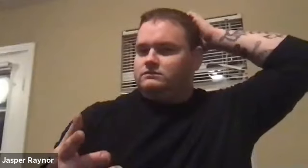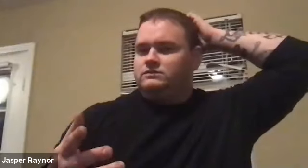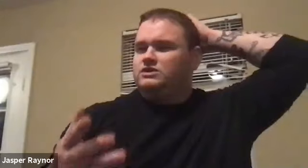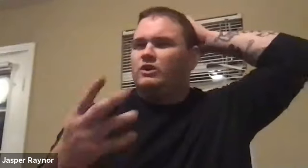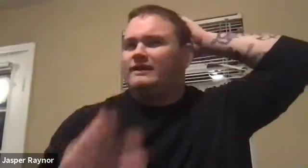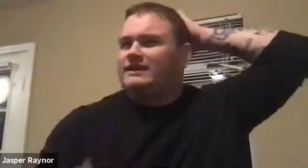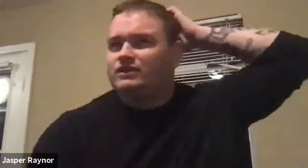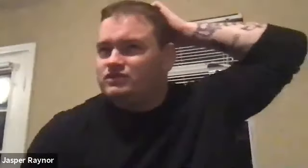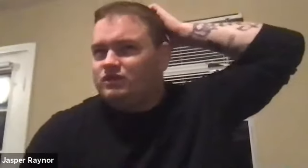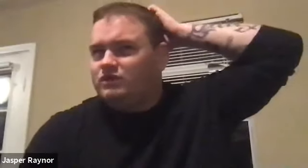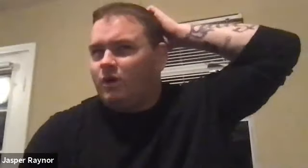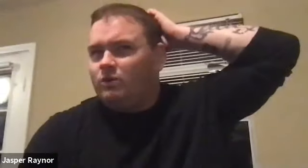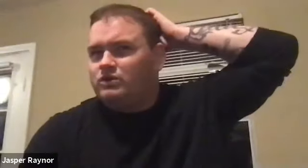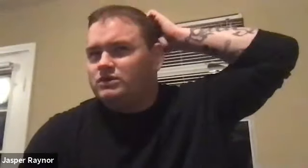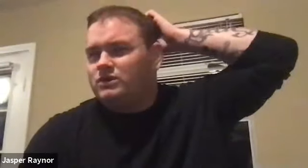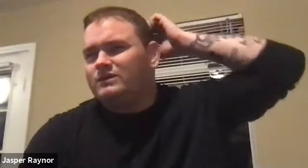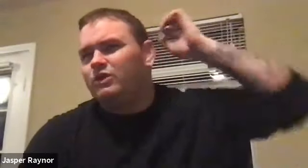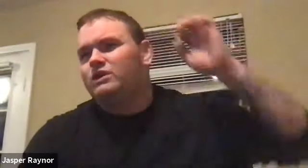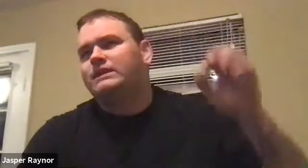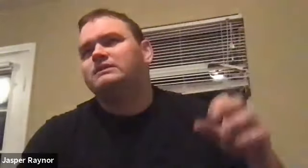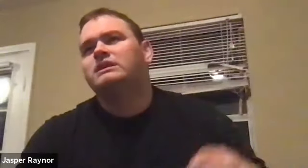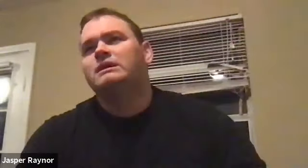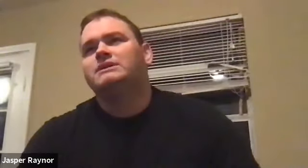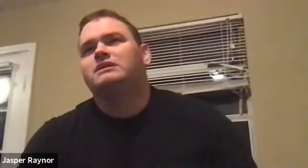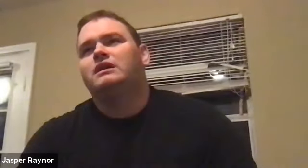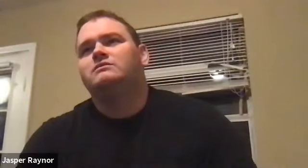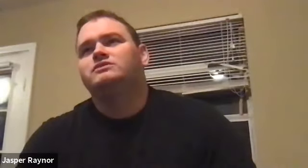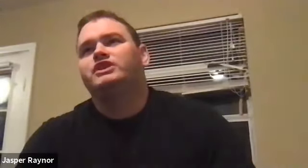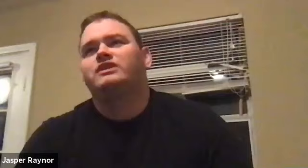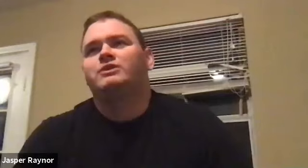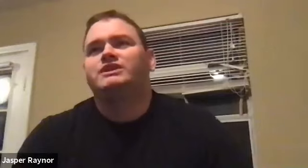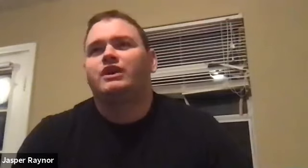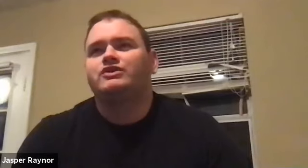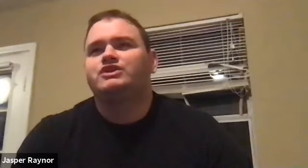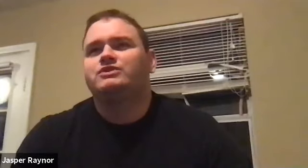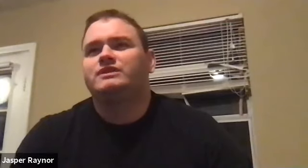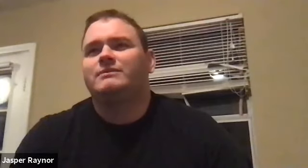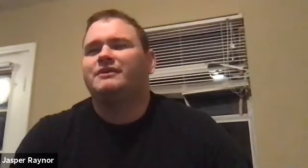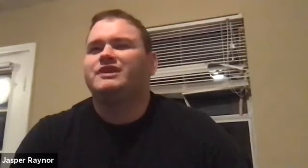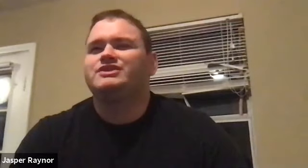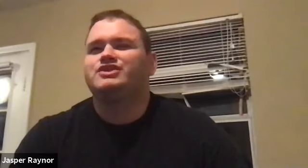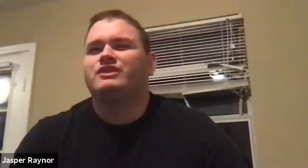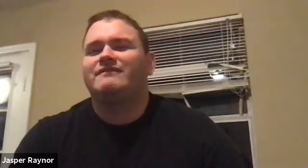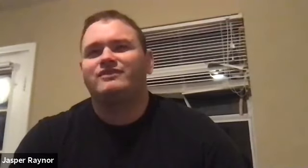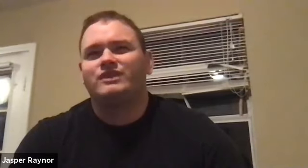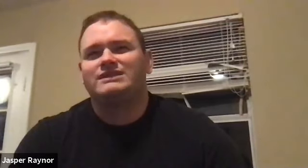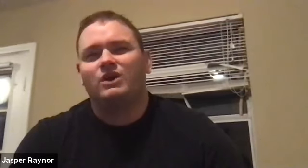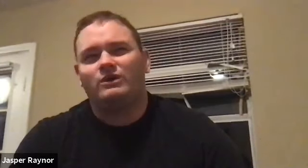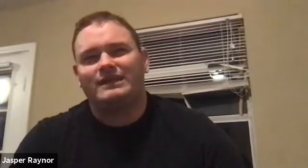with Corey, I think yours are a little older, so you don't have to worry about this. But generally with younger children, I'm not really sure. I've never really taught any